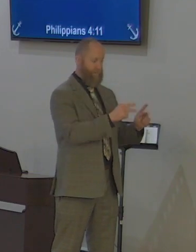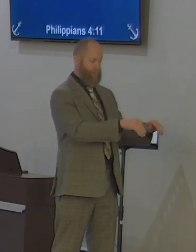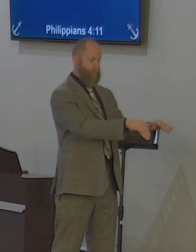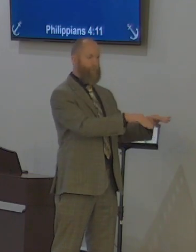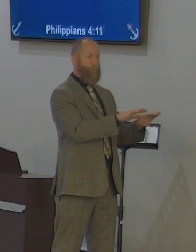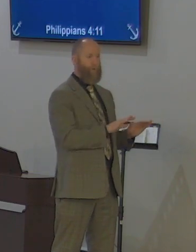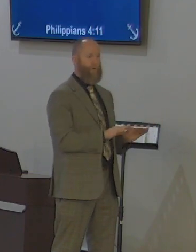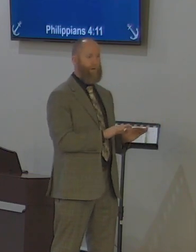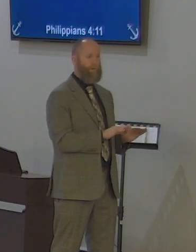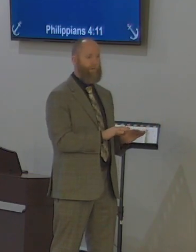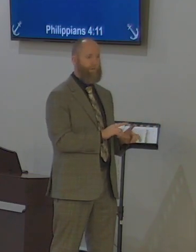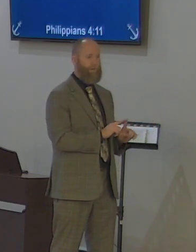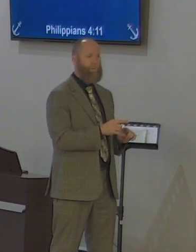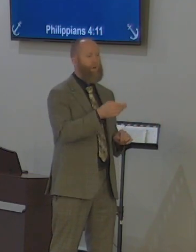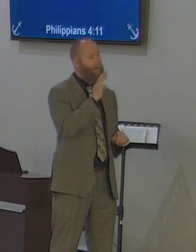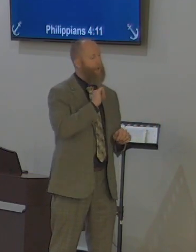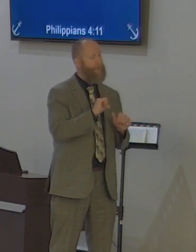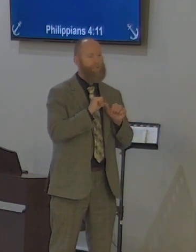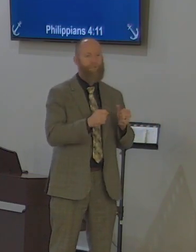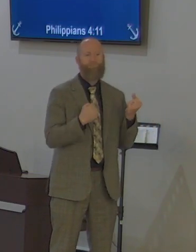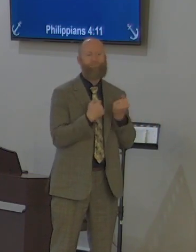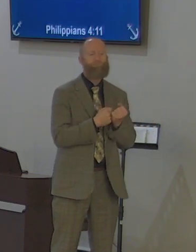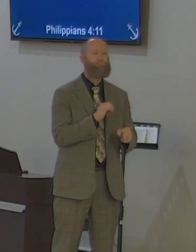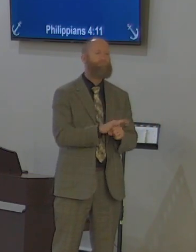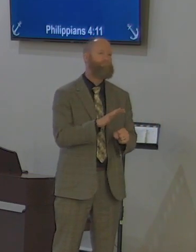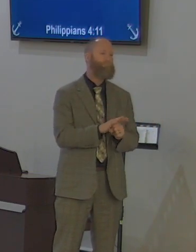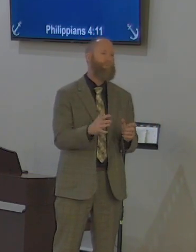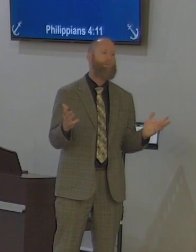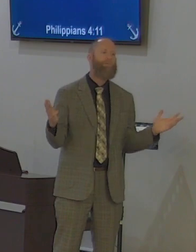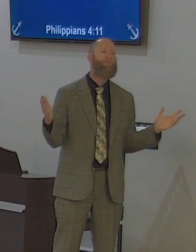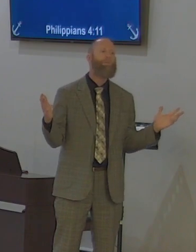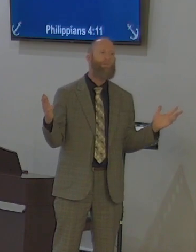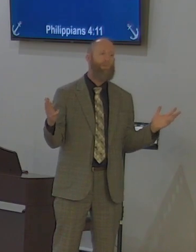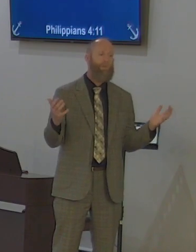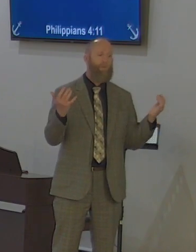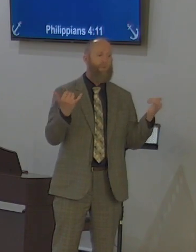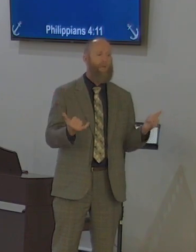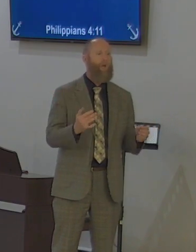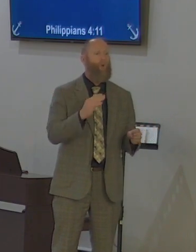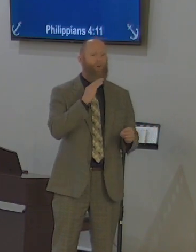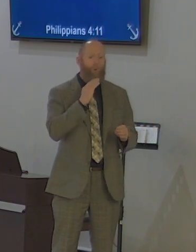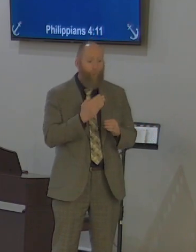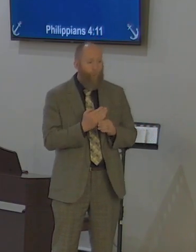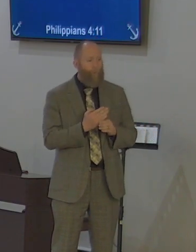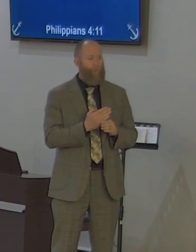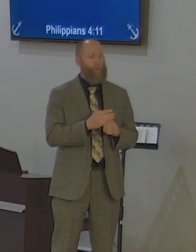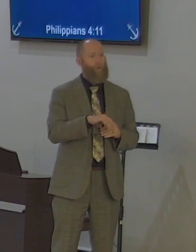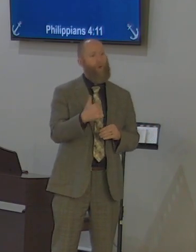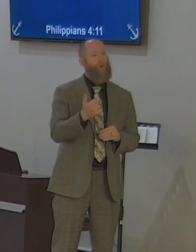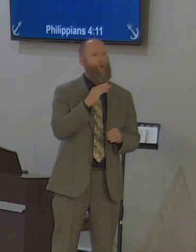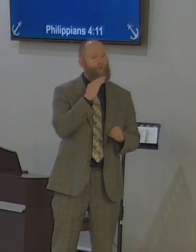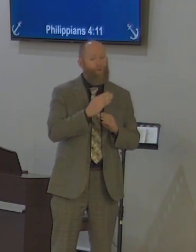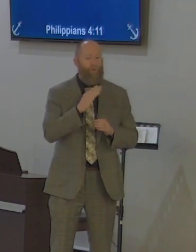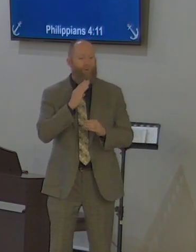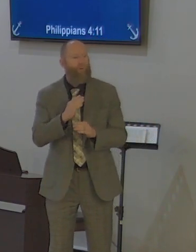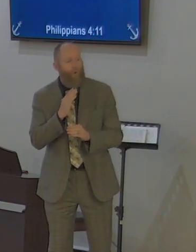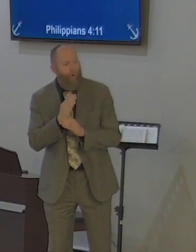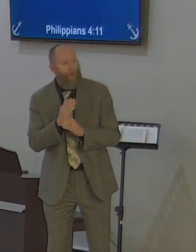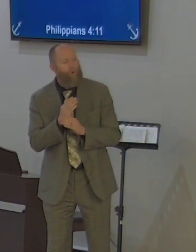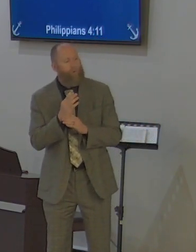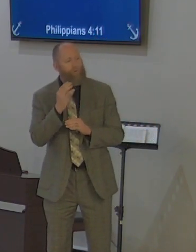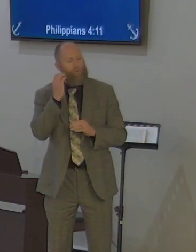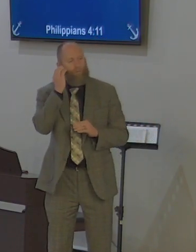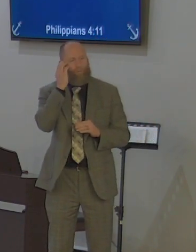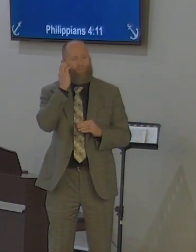But God's still enough. And now my daughter and her daughters will go up there, and instead of